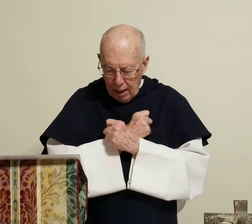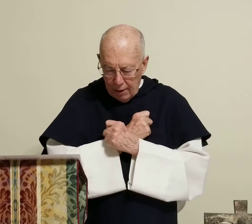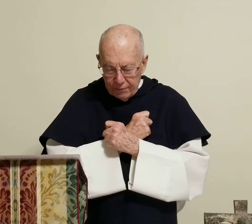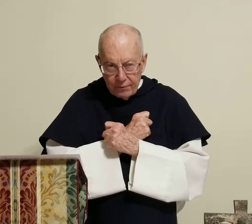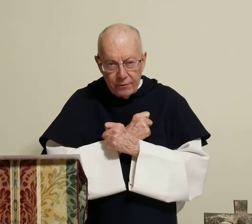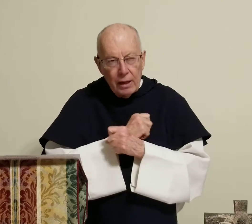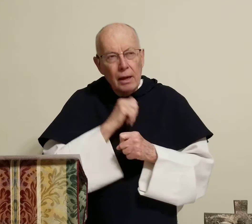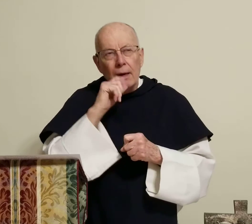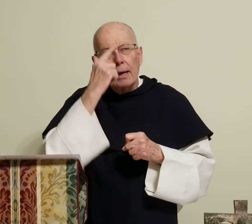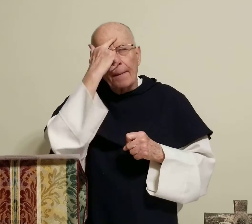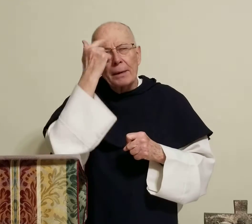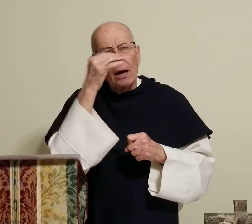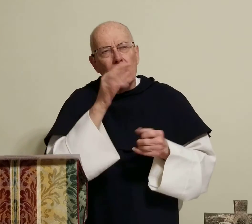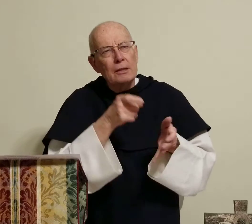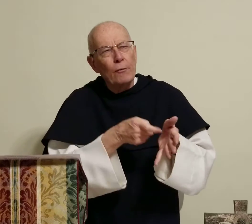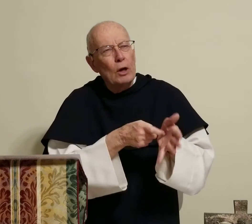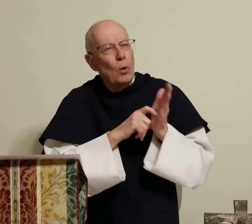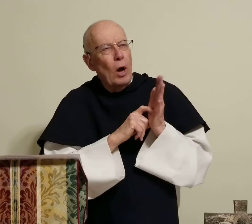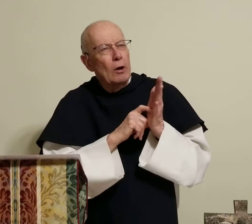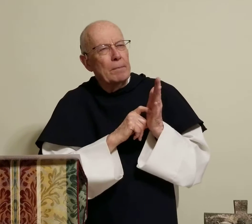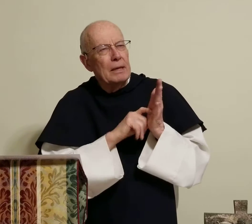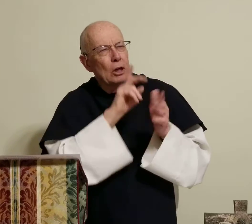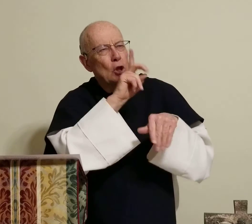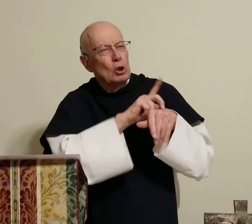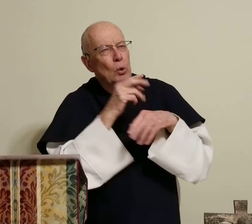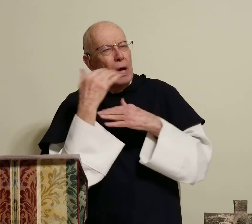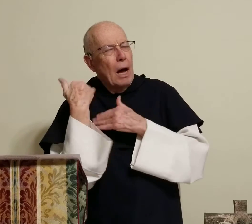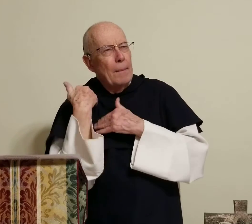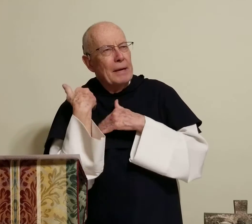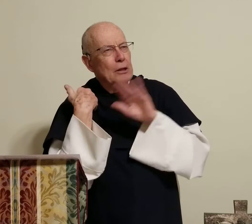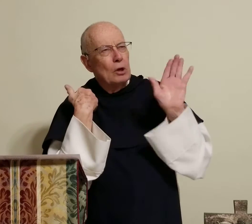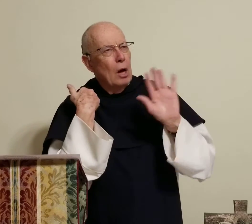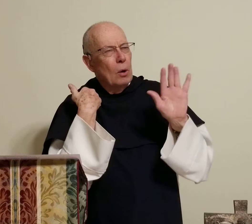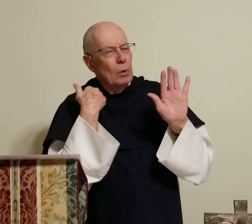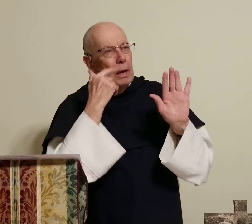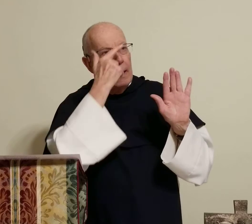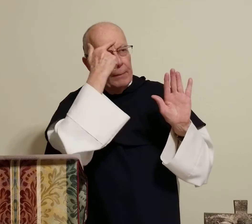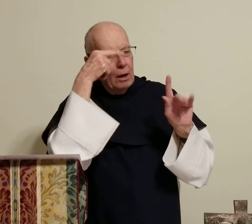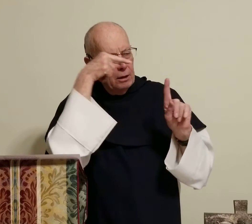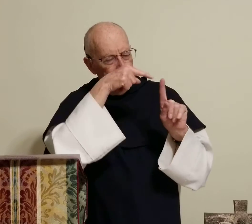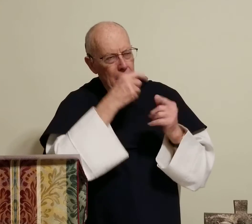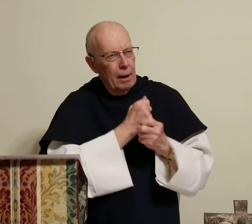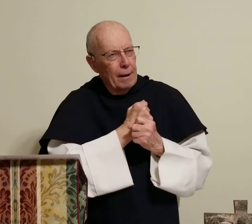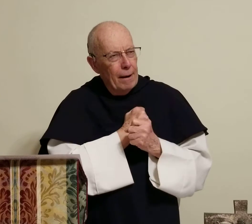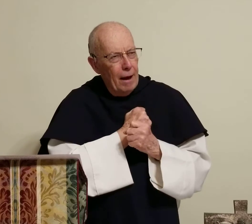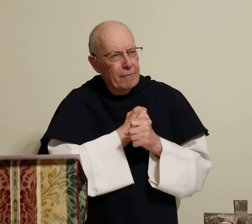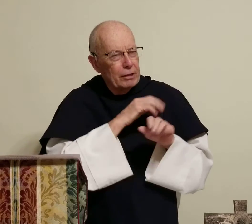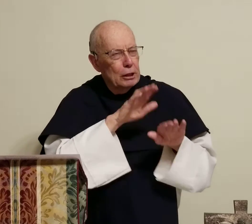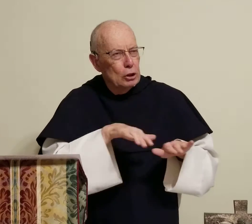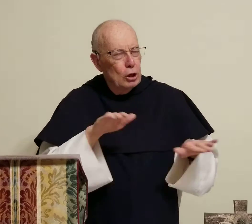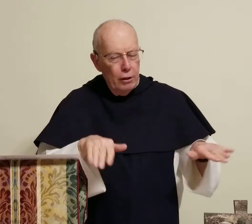land, not because of requirement to the opposite law. God loves the